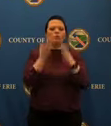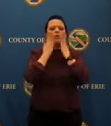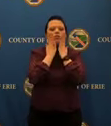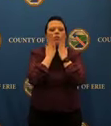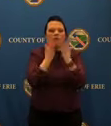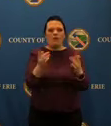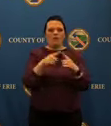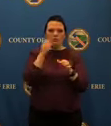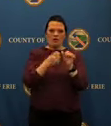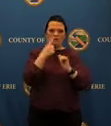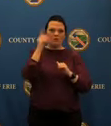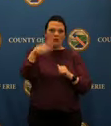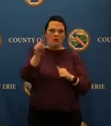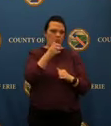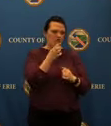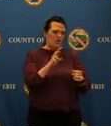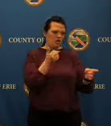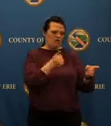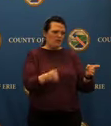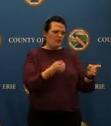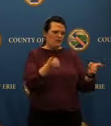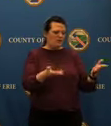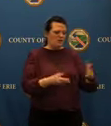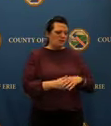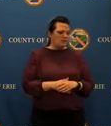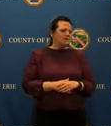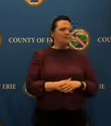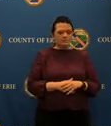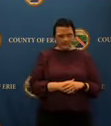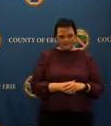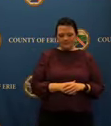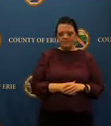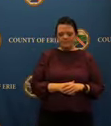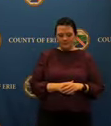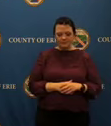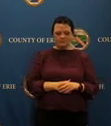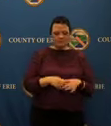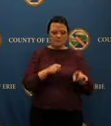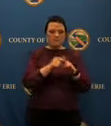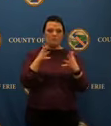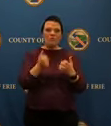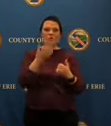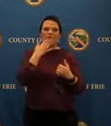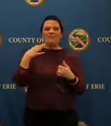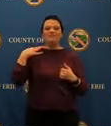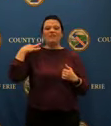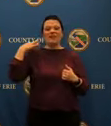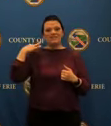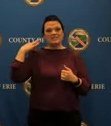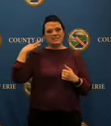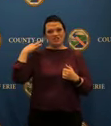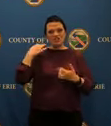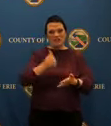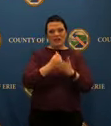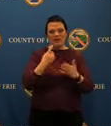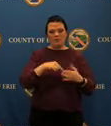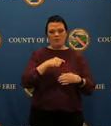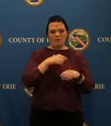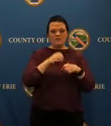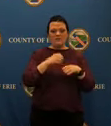to everyone else out there. Doctor, any other things on that? Yeah, and I also want to thank volunteers that have been helping us